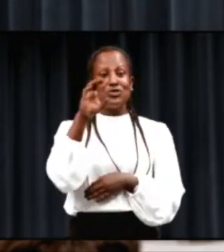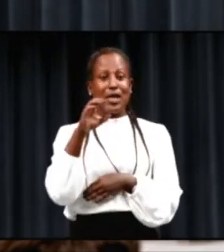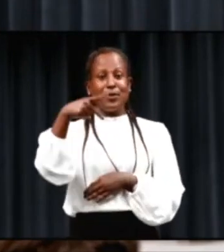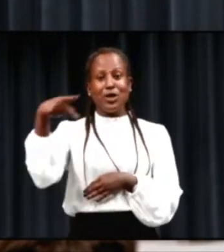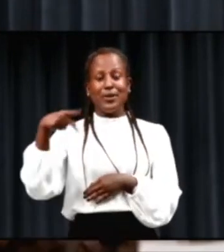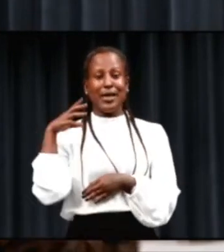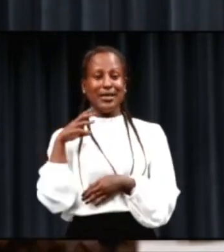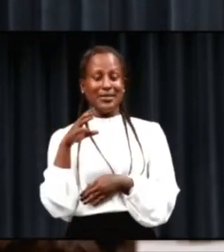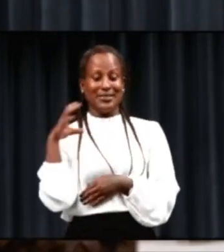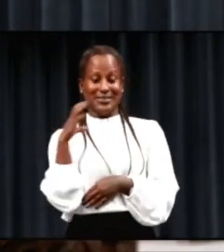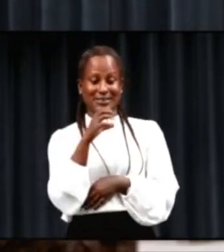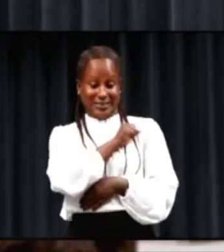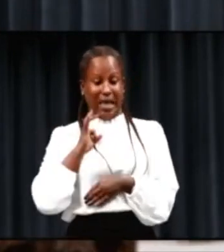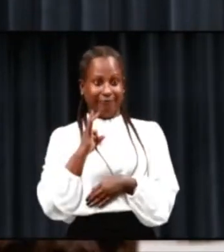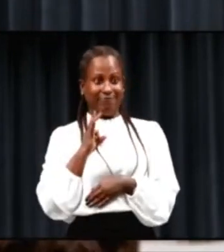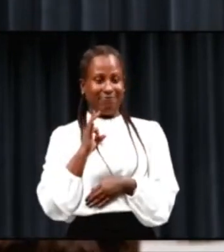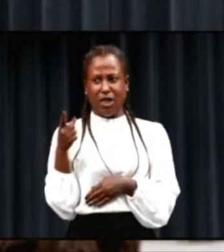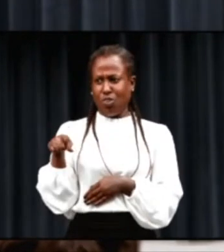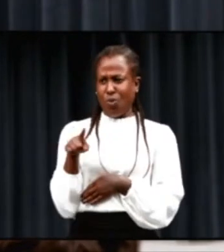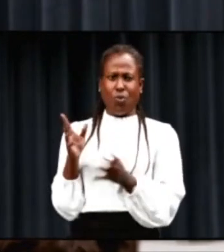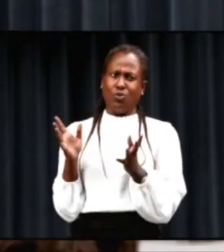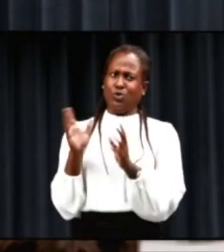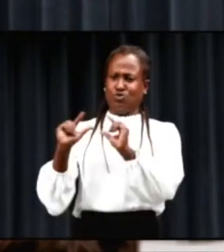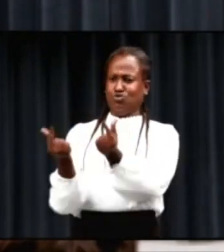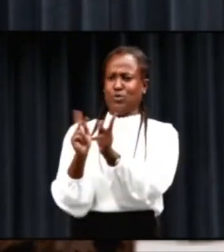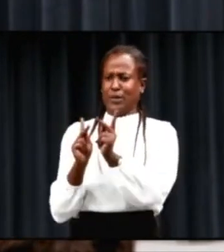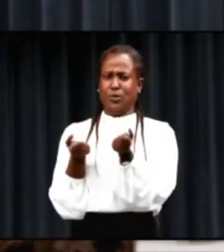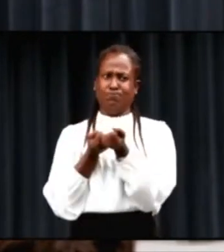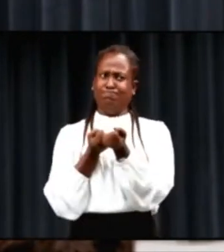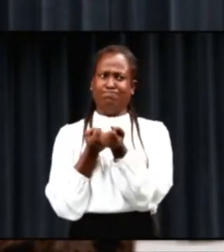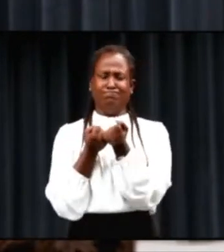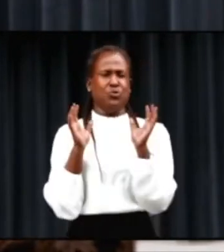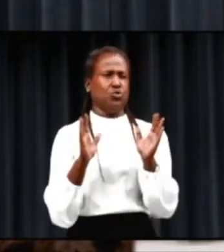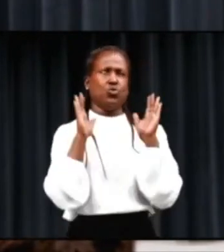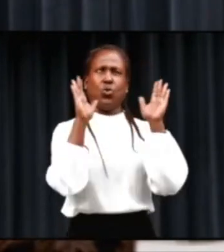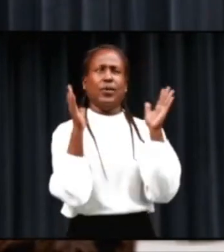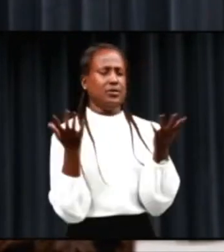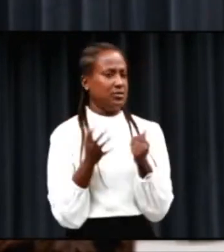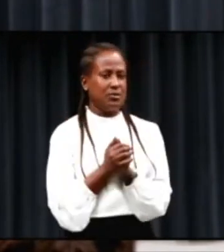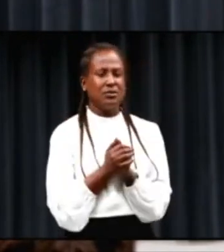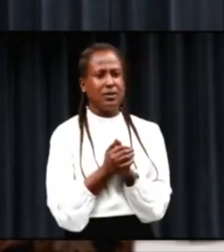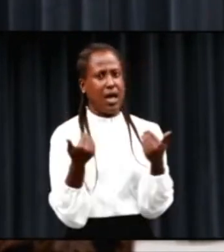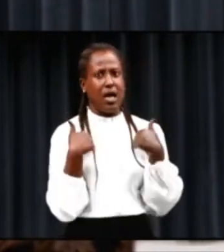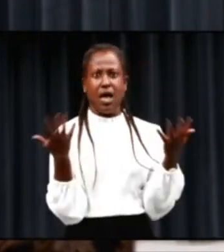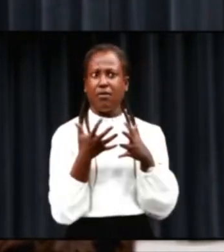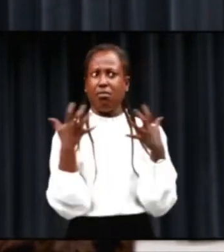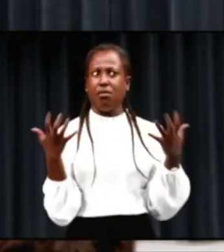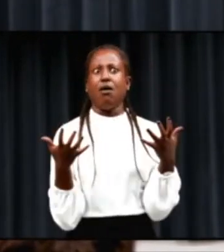and Planning staff that are here who have already been incredibly supportive at the very front end of this transition. I know that I have a big task ahead